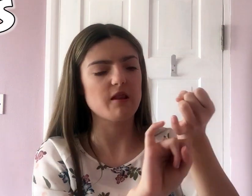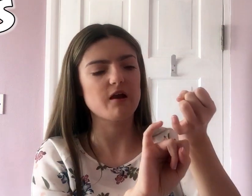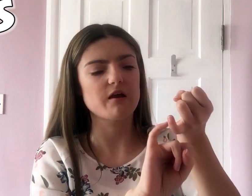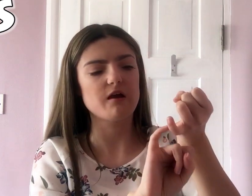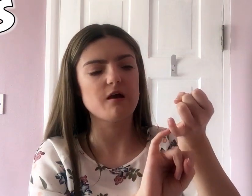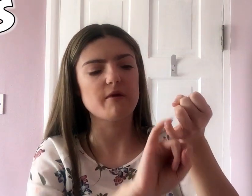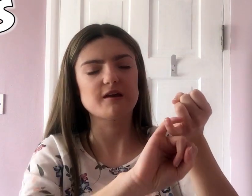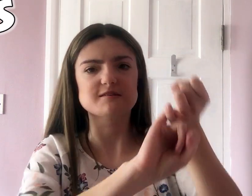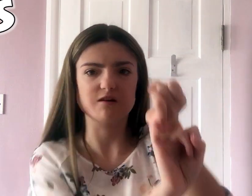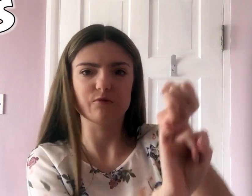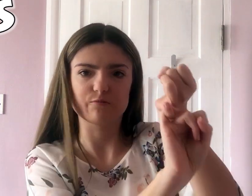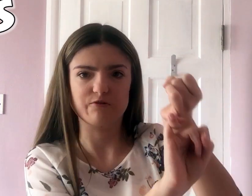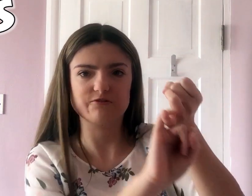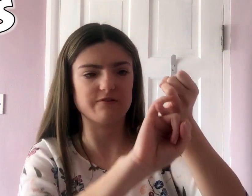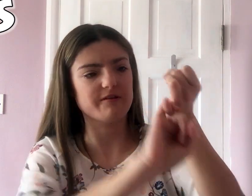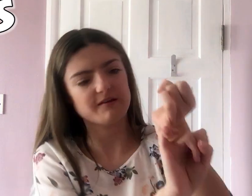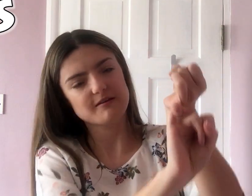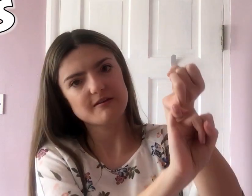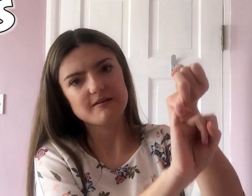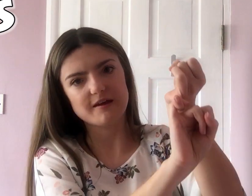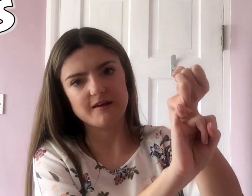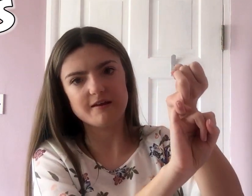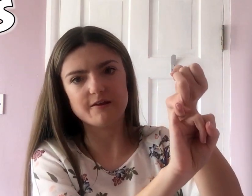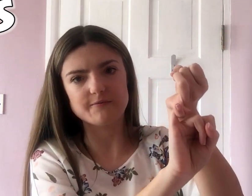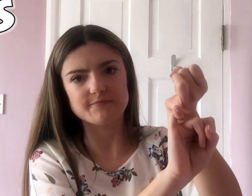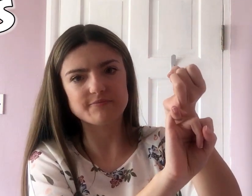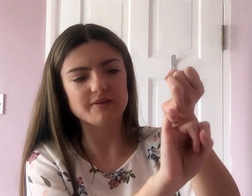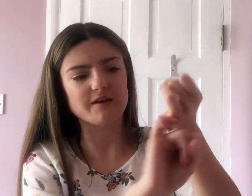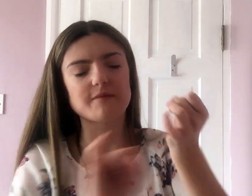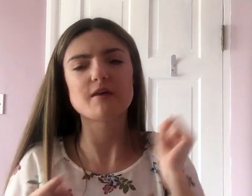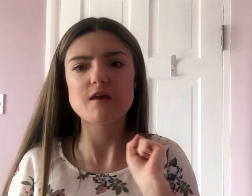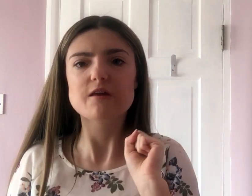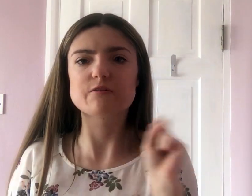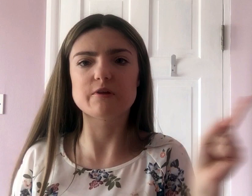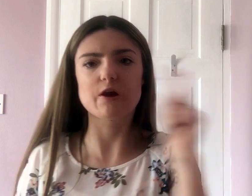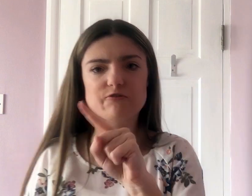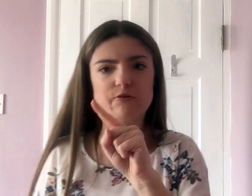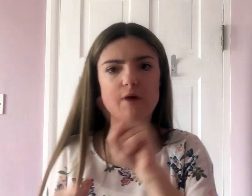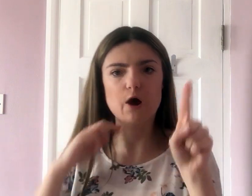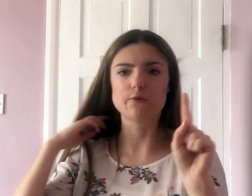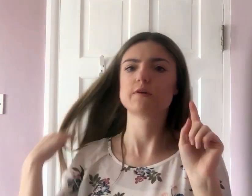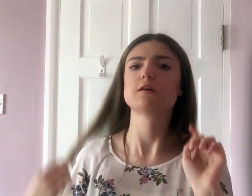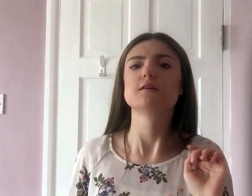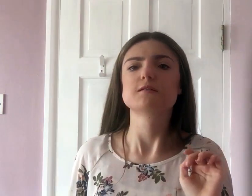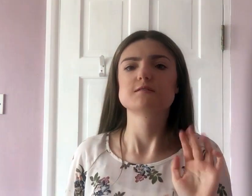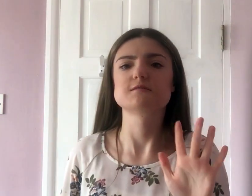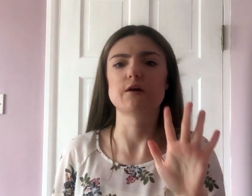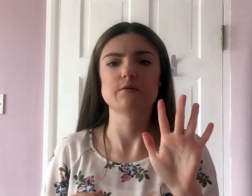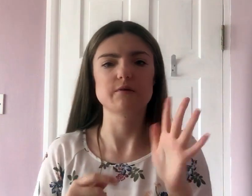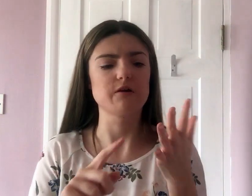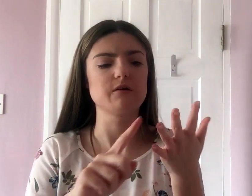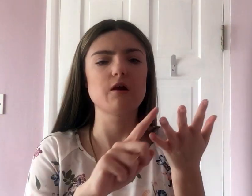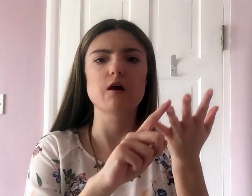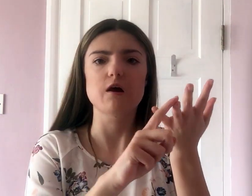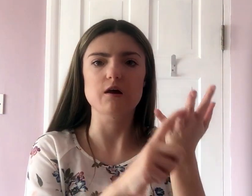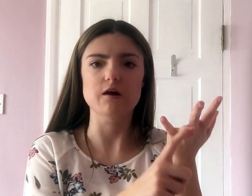like a monkey's arm on a branch, so like hanging it low. Okay, so I'm going to go from O. So we go